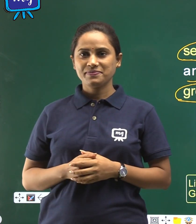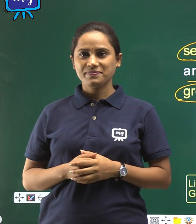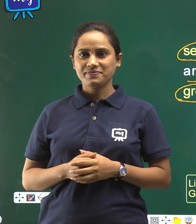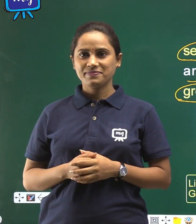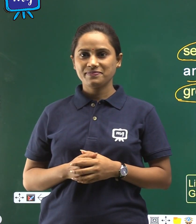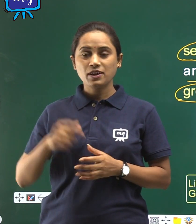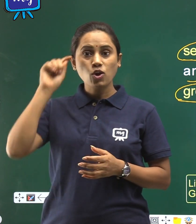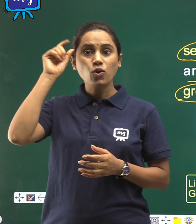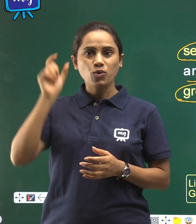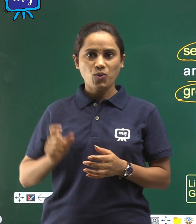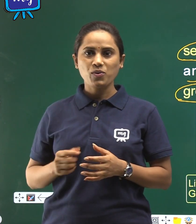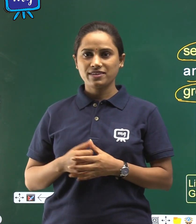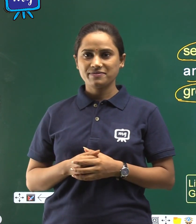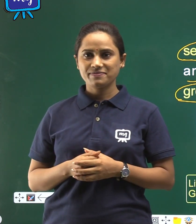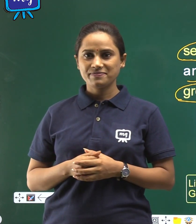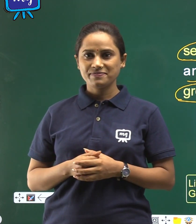grow,